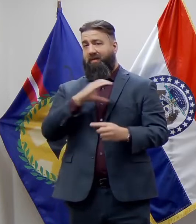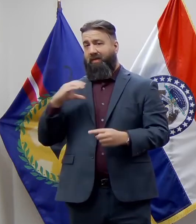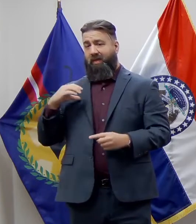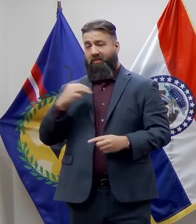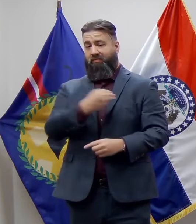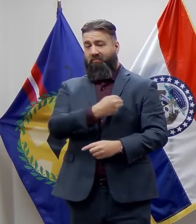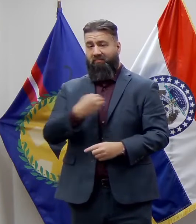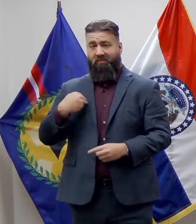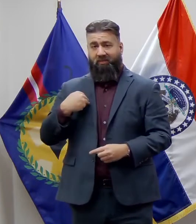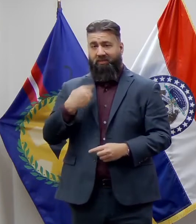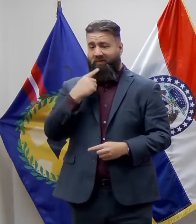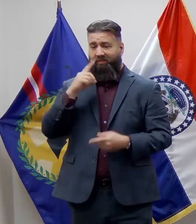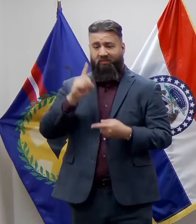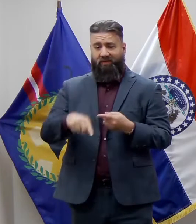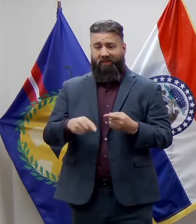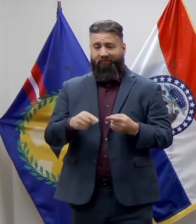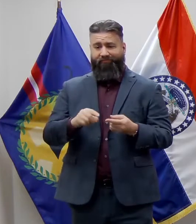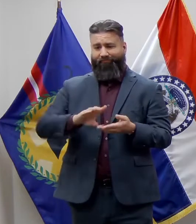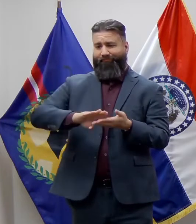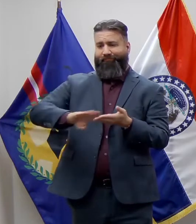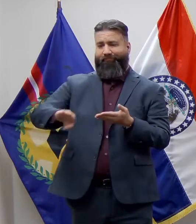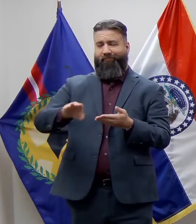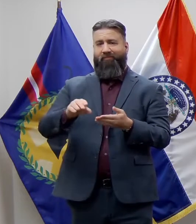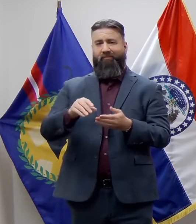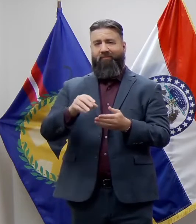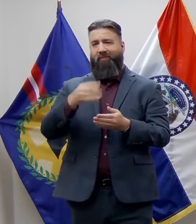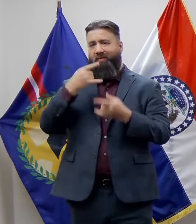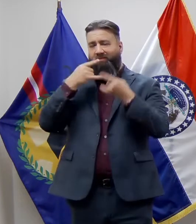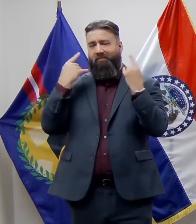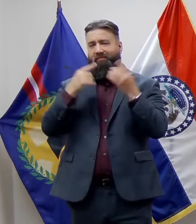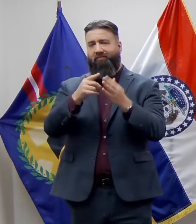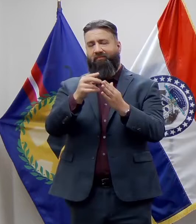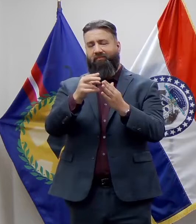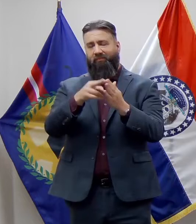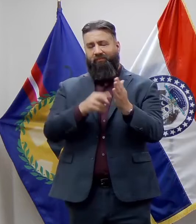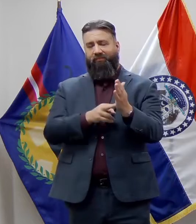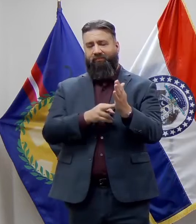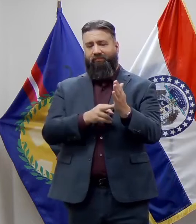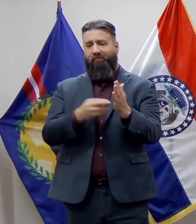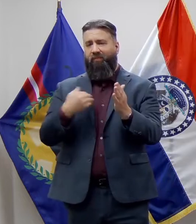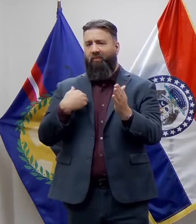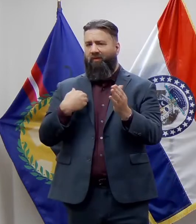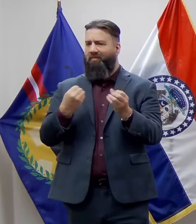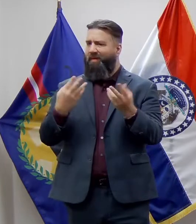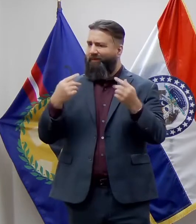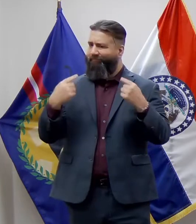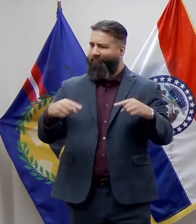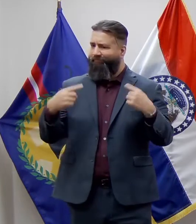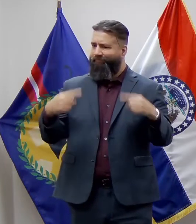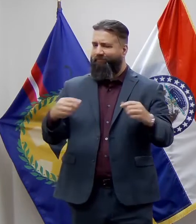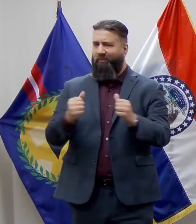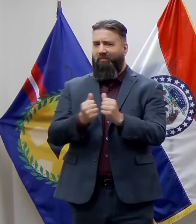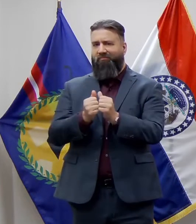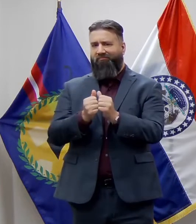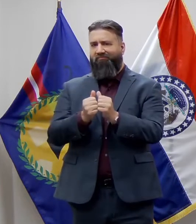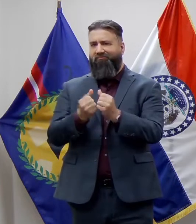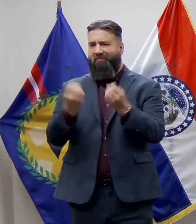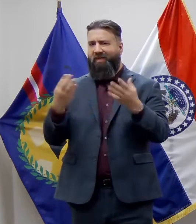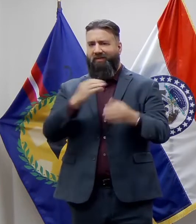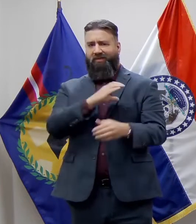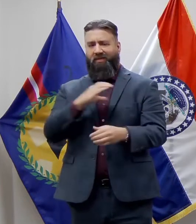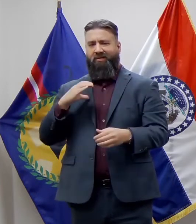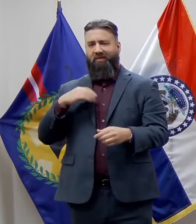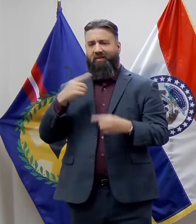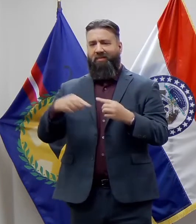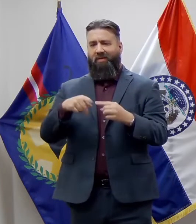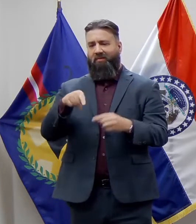believes that we can't terminate a mandate. We have had a long list of disagreements with several council members for the past few years